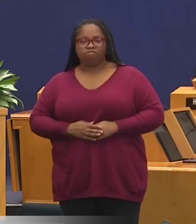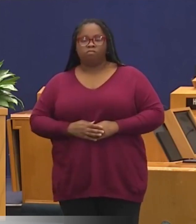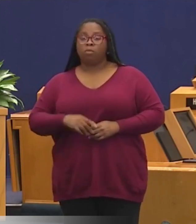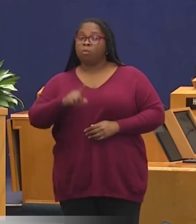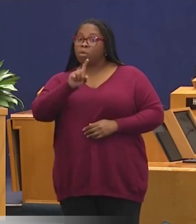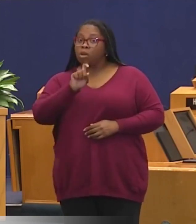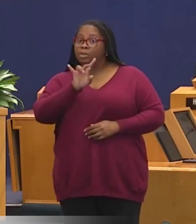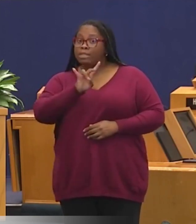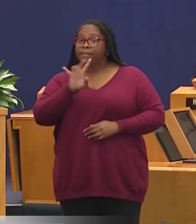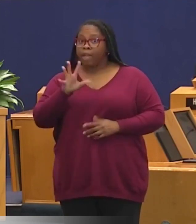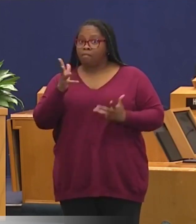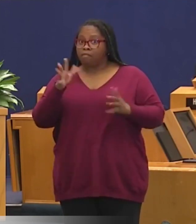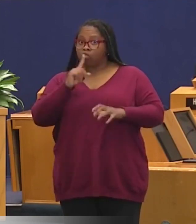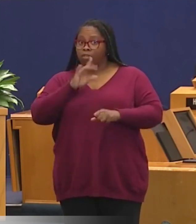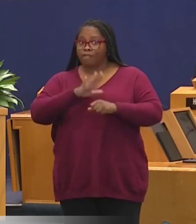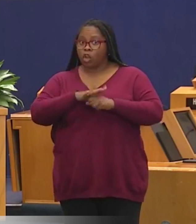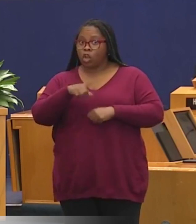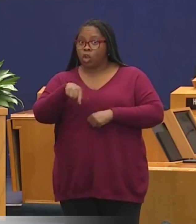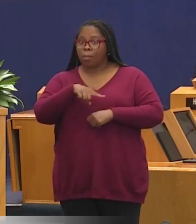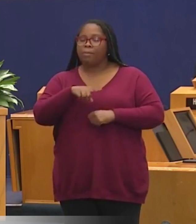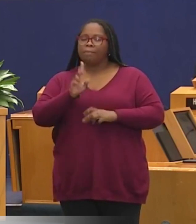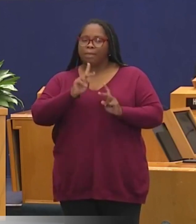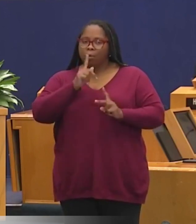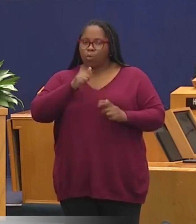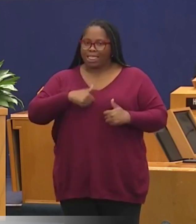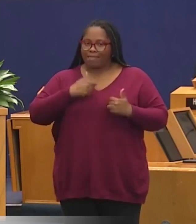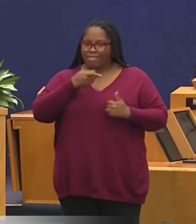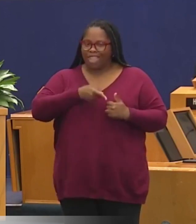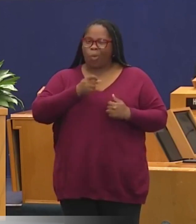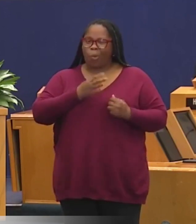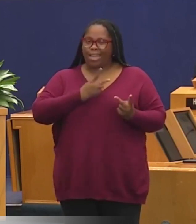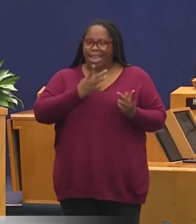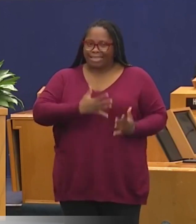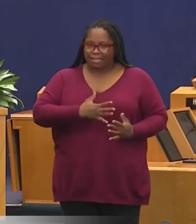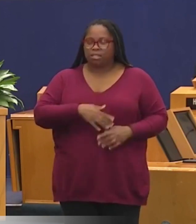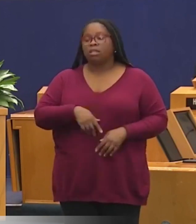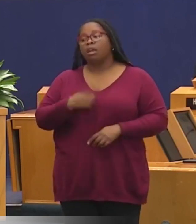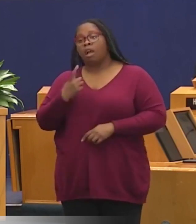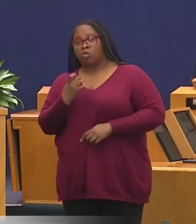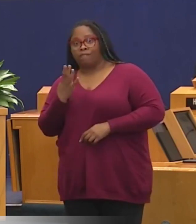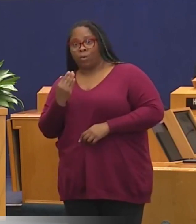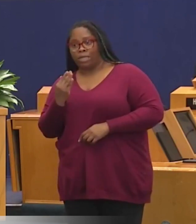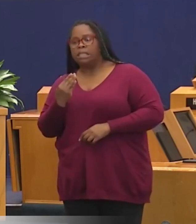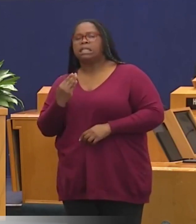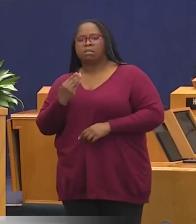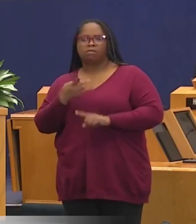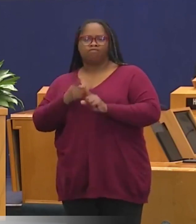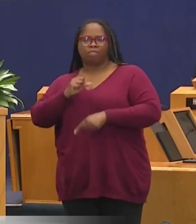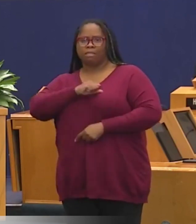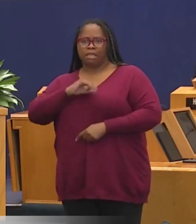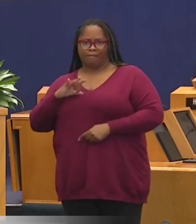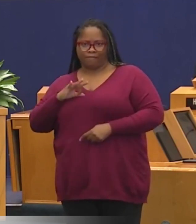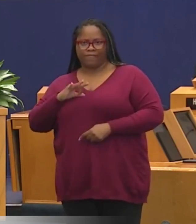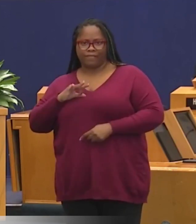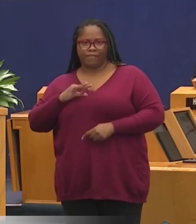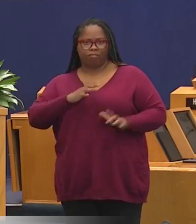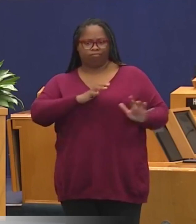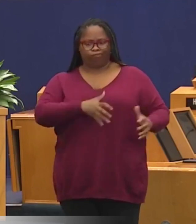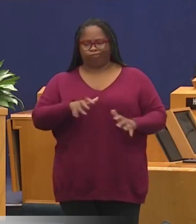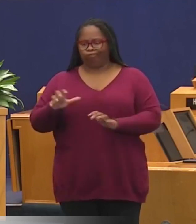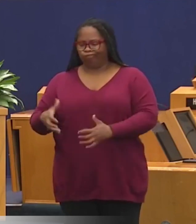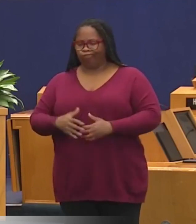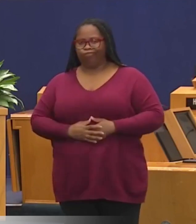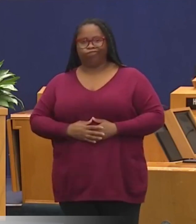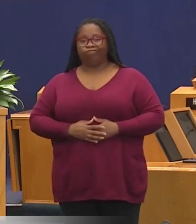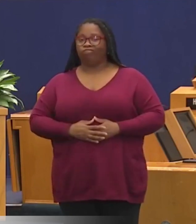175 of these confirmed cases are among residents or guests, and 114 are amongst staff. We're sad